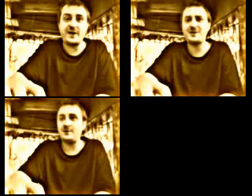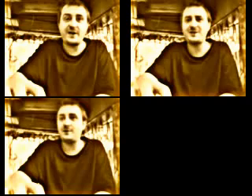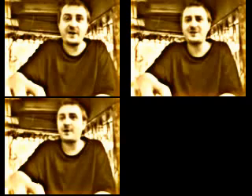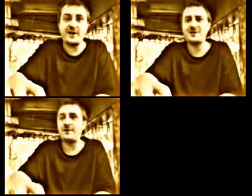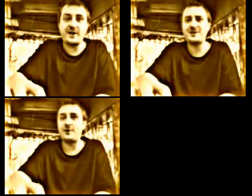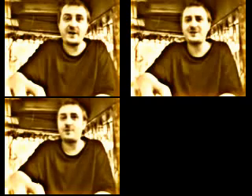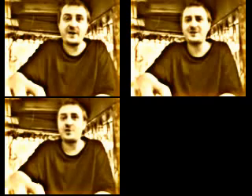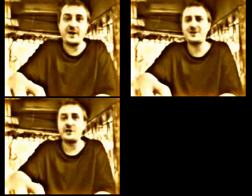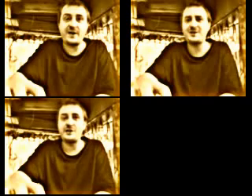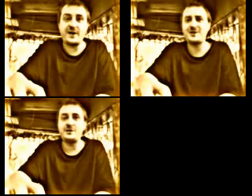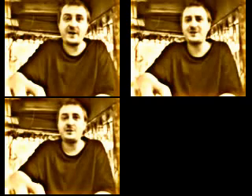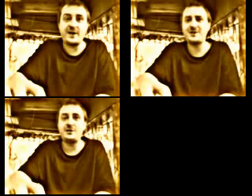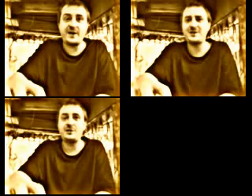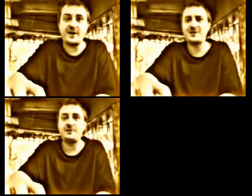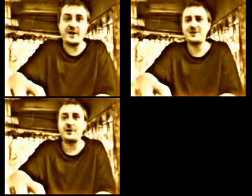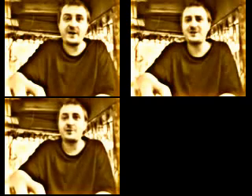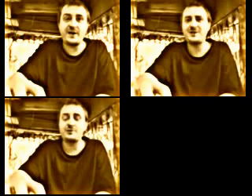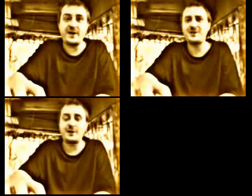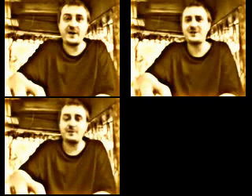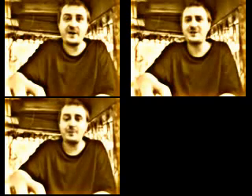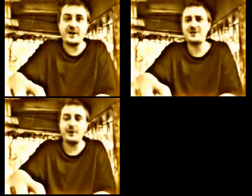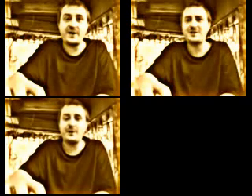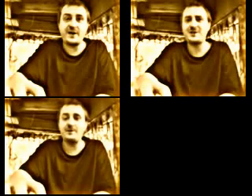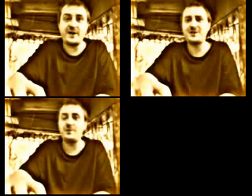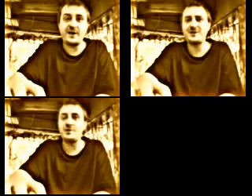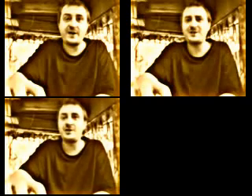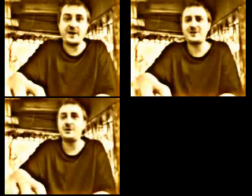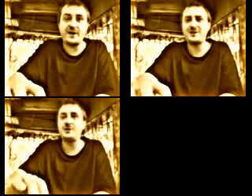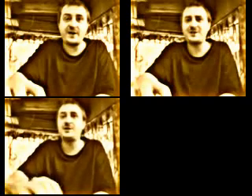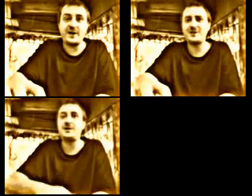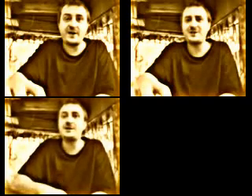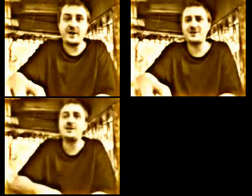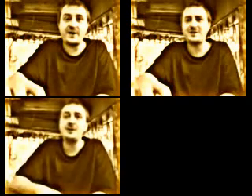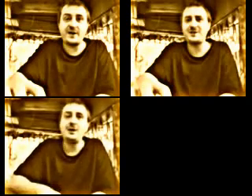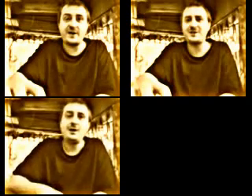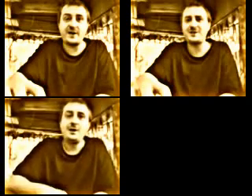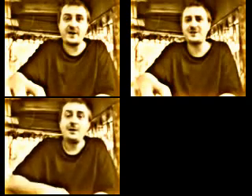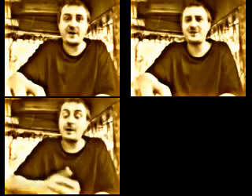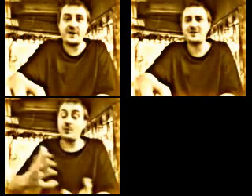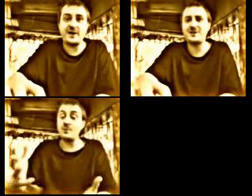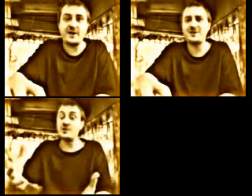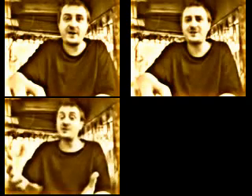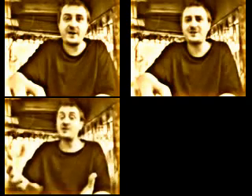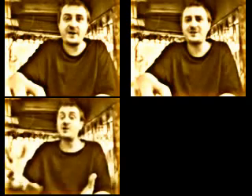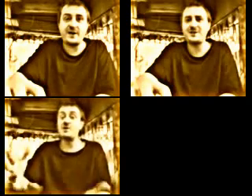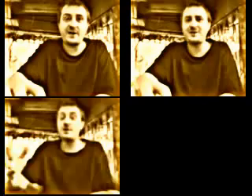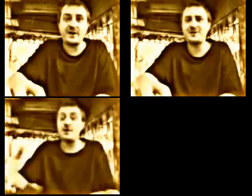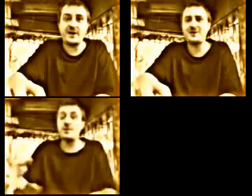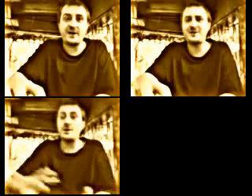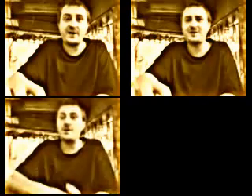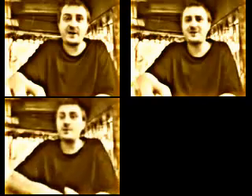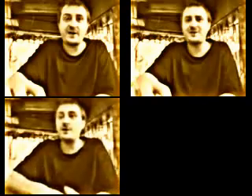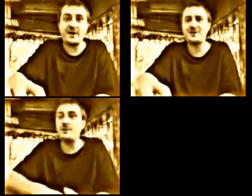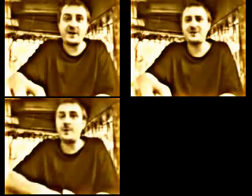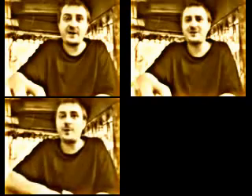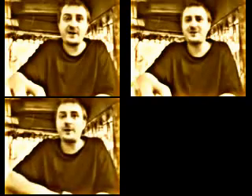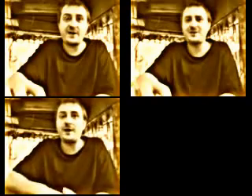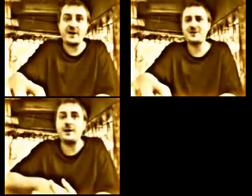They're after the machines, just the vehicles. They give the machines the tickets. And when the machines take over, you know, maybe we need people like that.